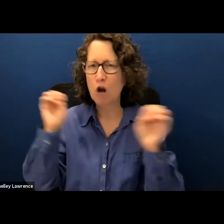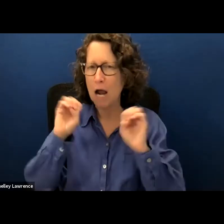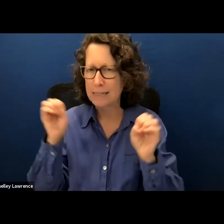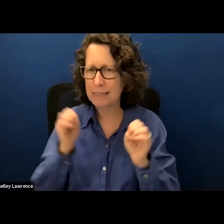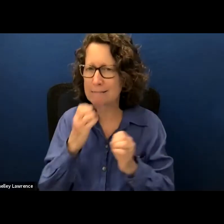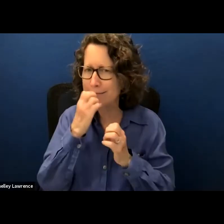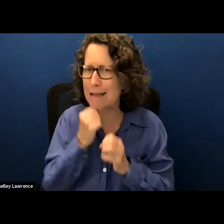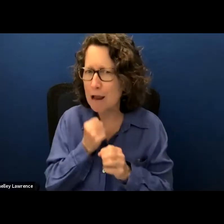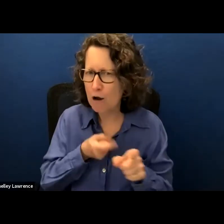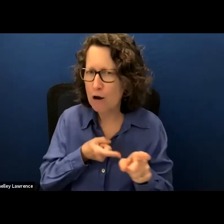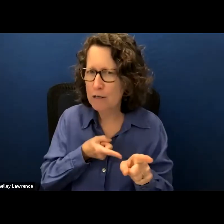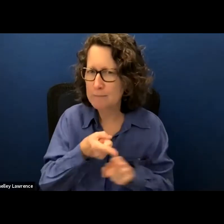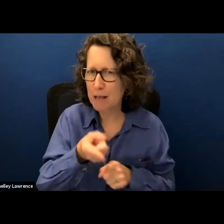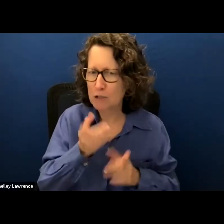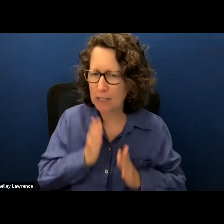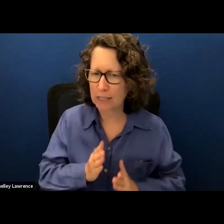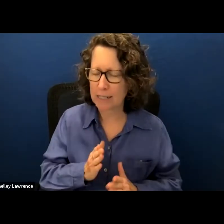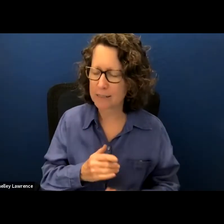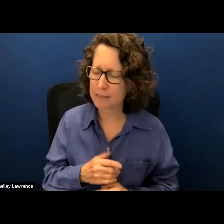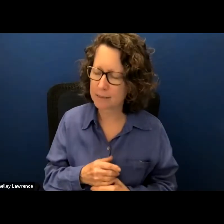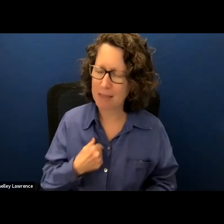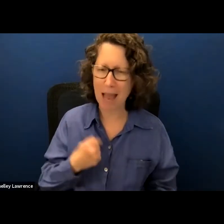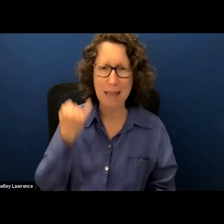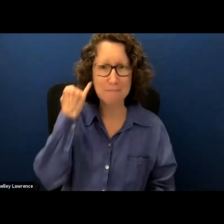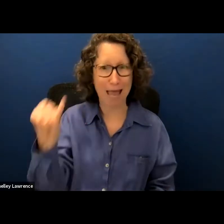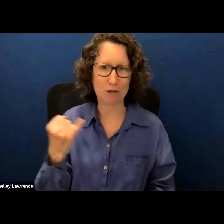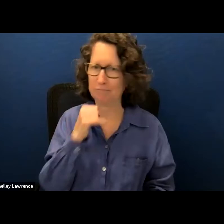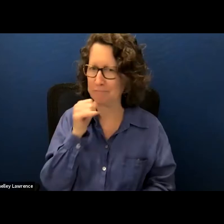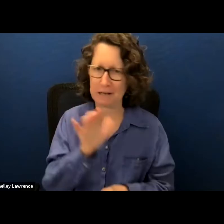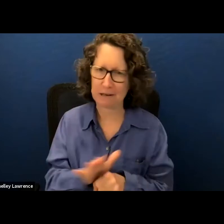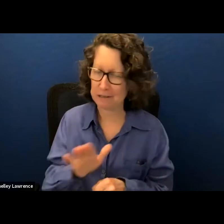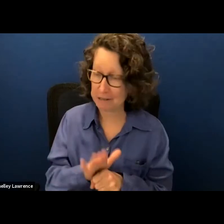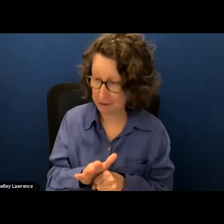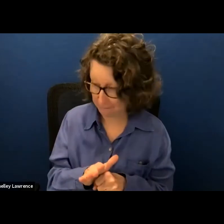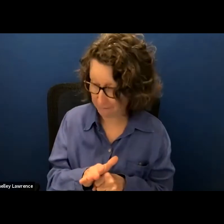Right. I would imagine that's not enough.